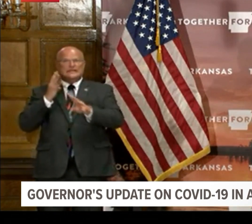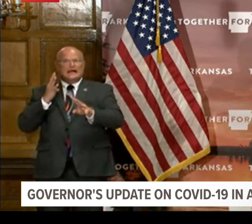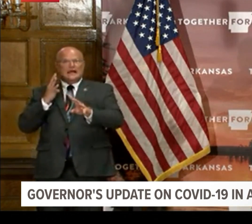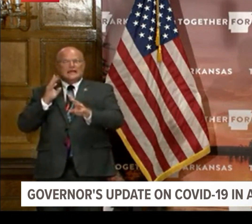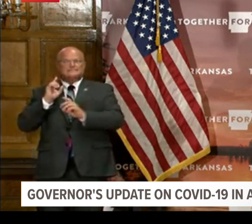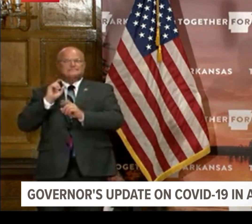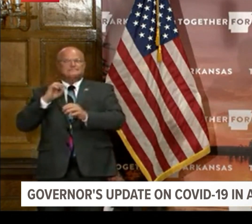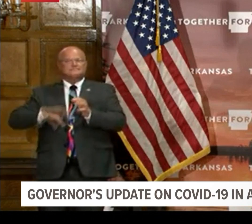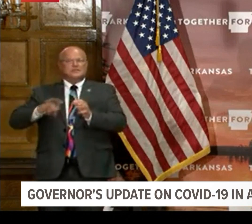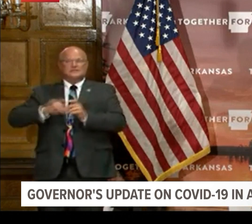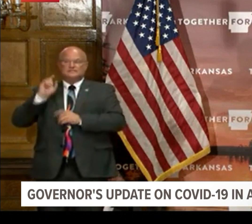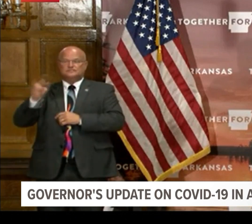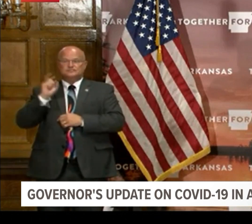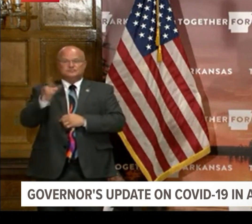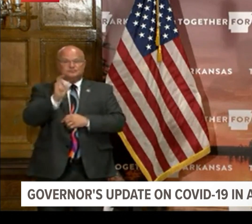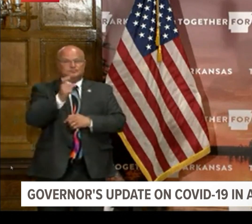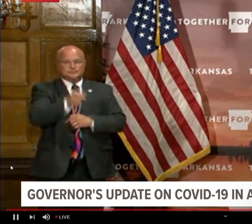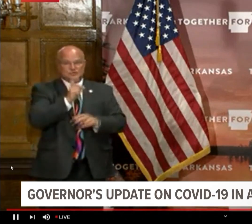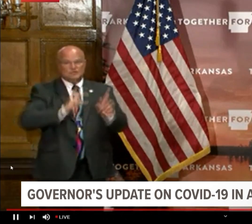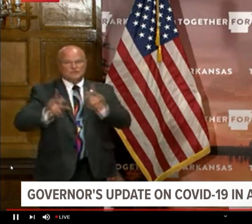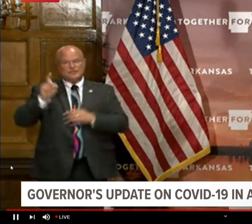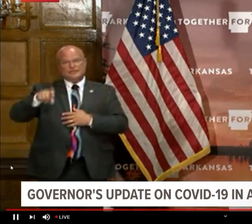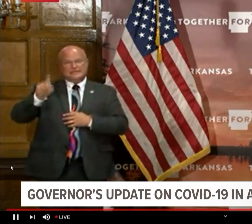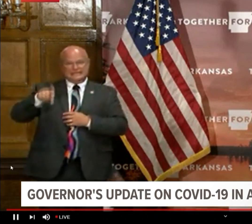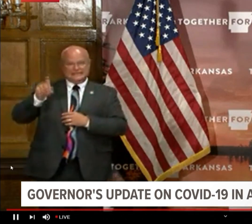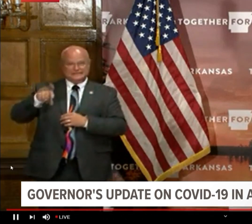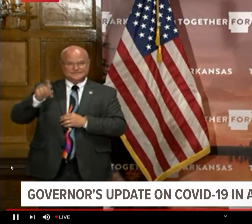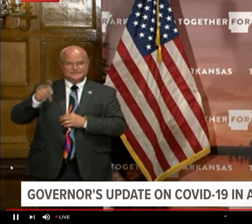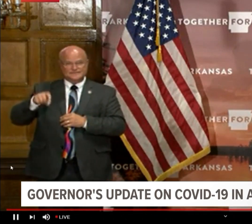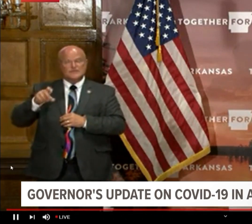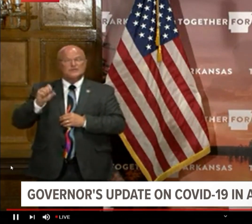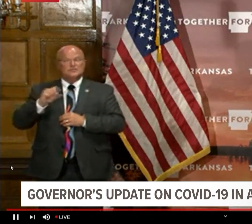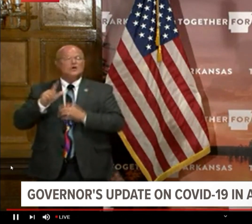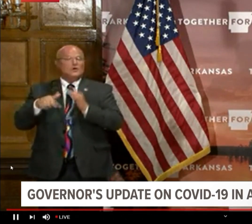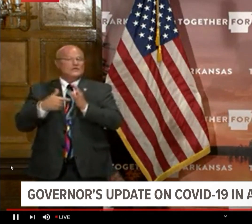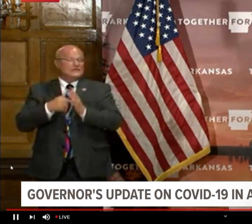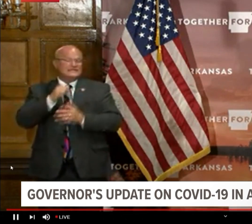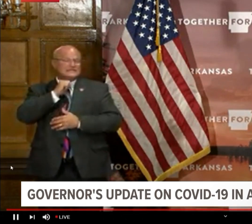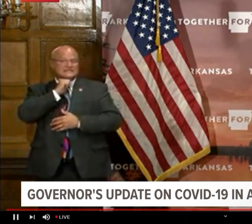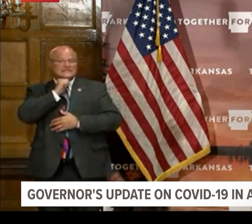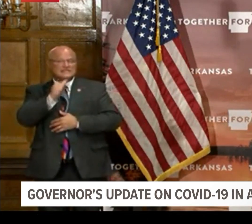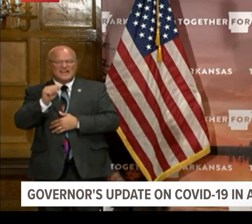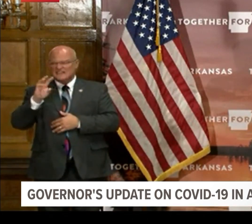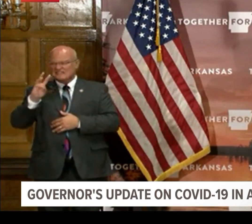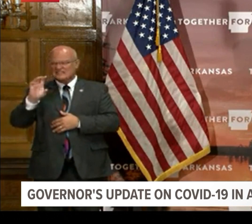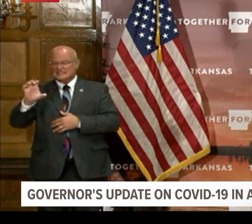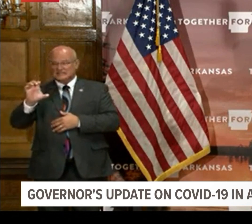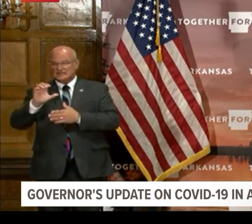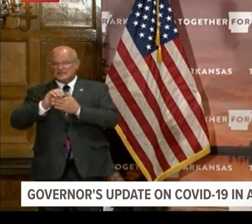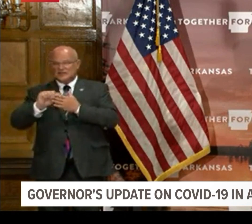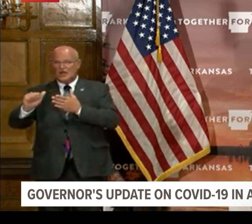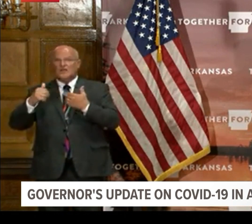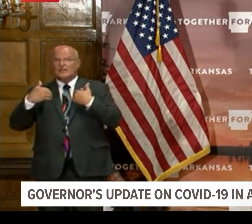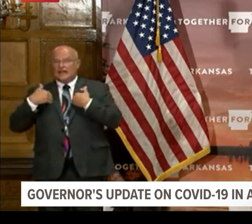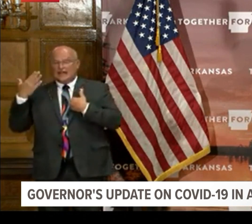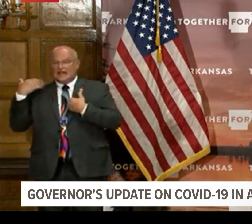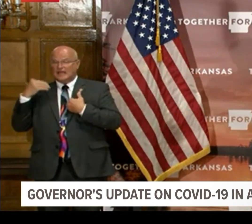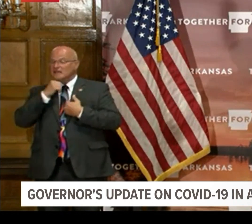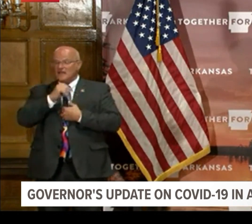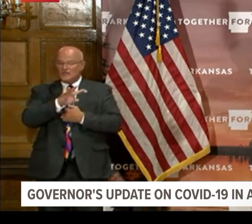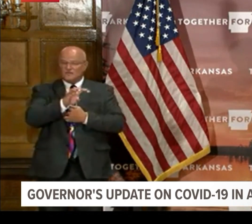to those Arkansans that are in need. And this is not the $600 that they did have. It's